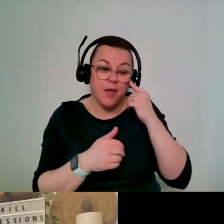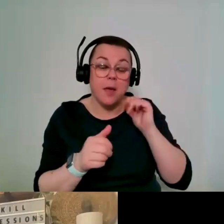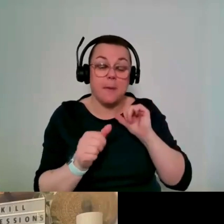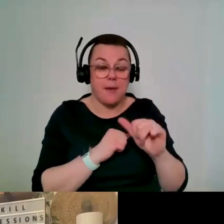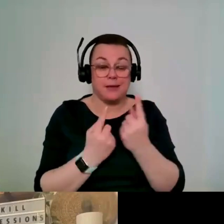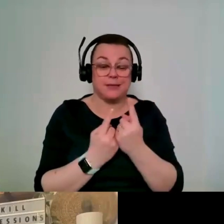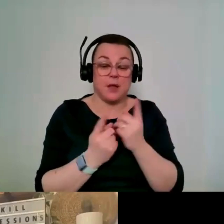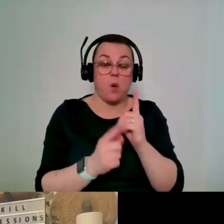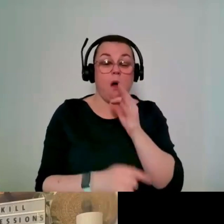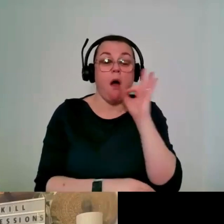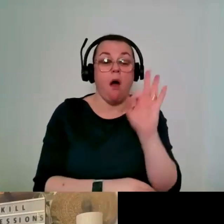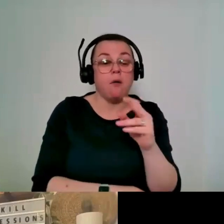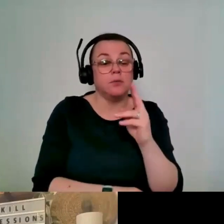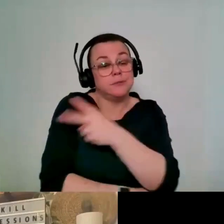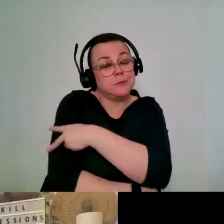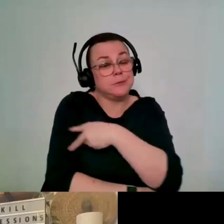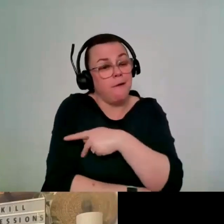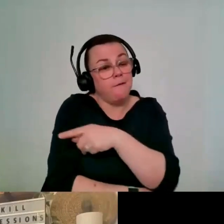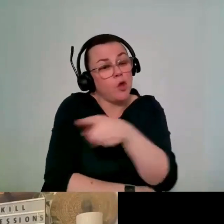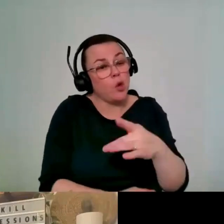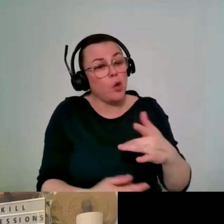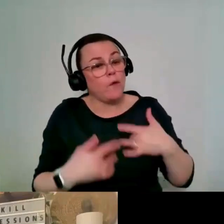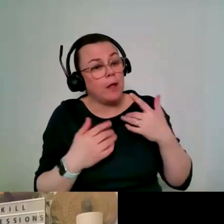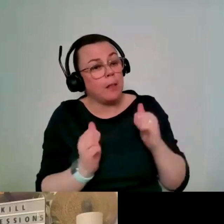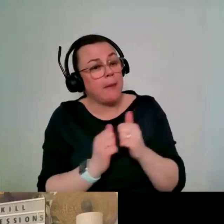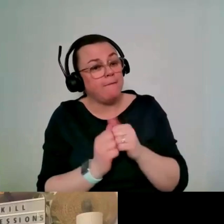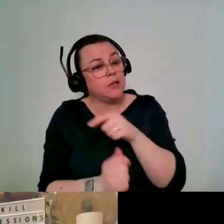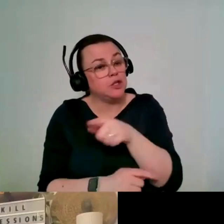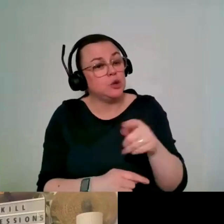deaf employee what would be beneficial for them.